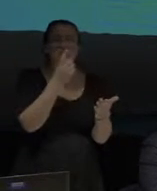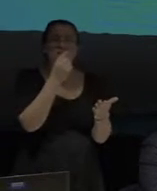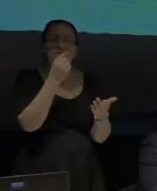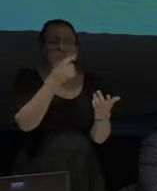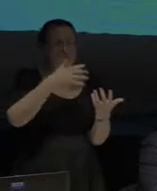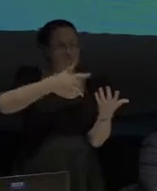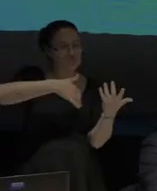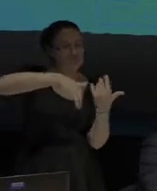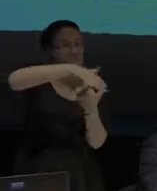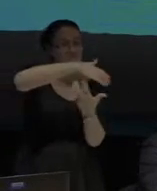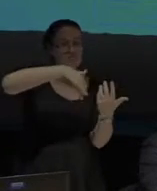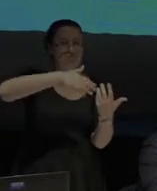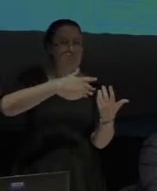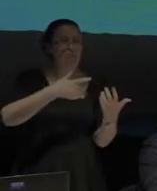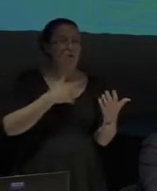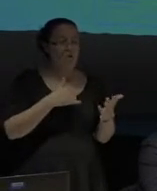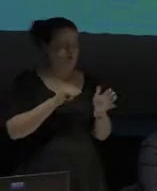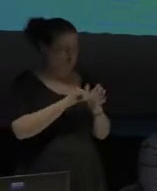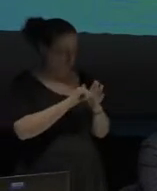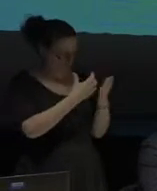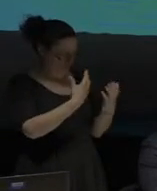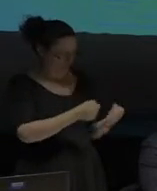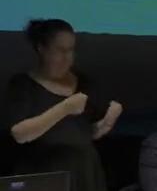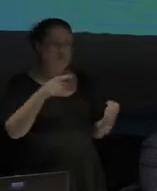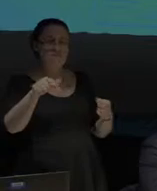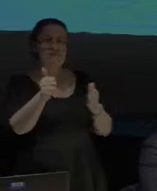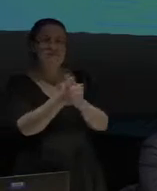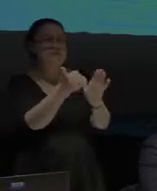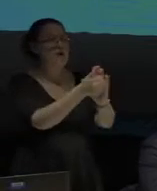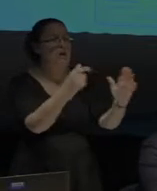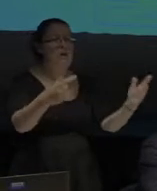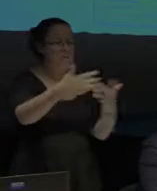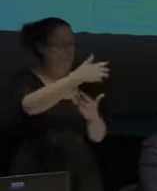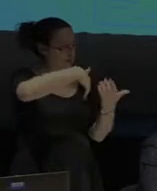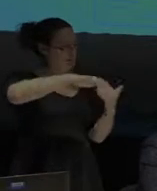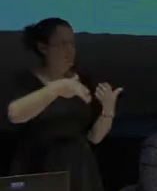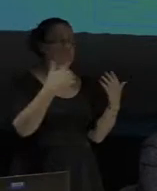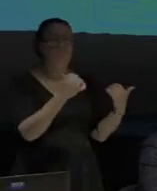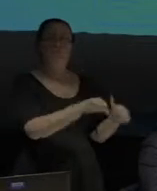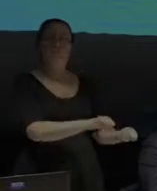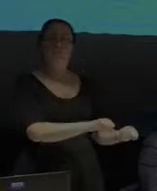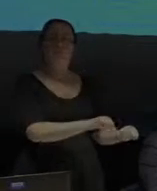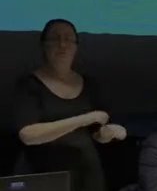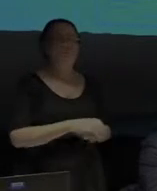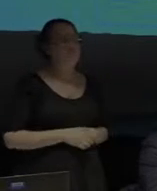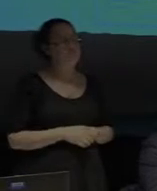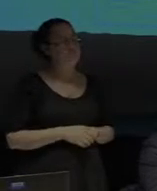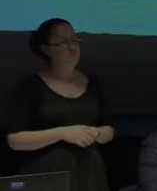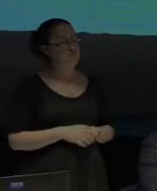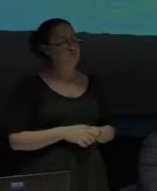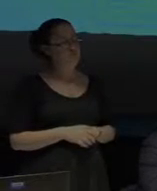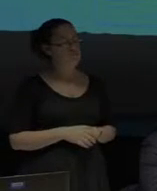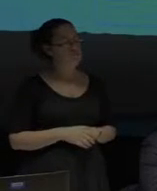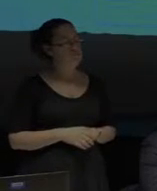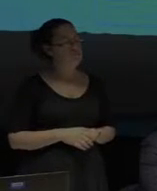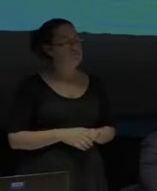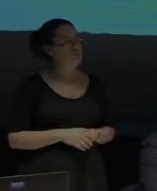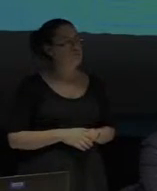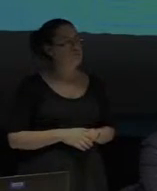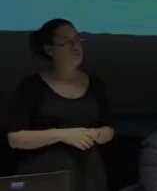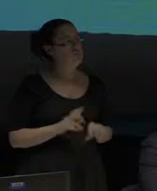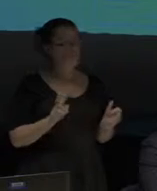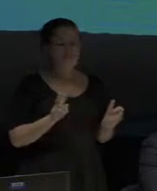to solve difficult problems. I think the thing I'm interested in most, and I maybe overuse the phrase a little bit, but actually if I'm